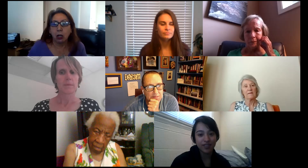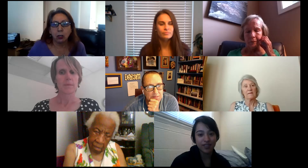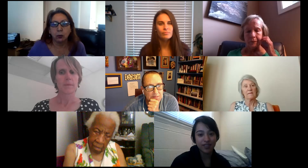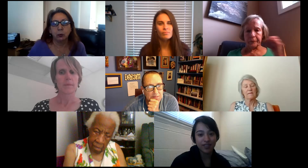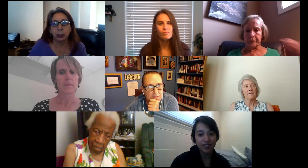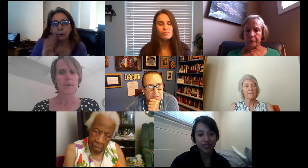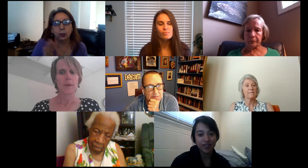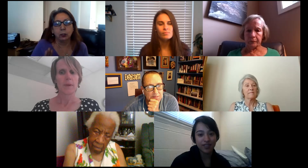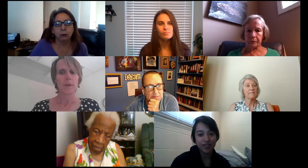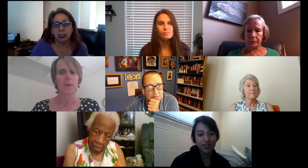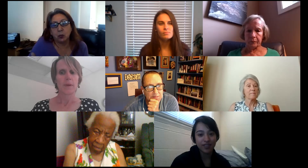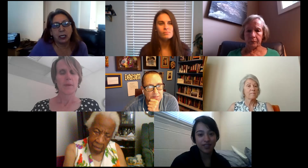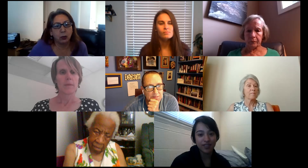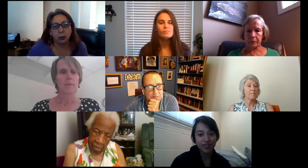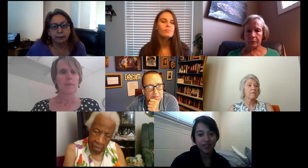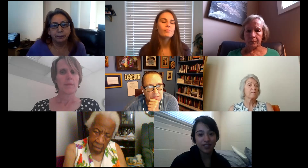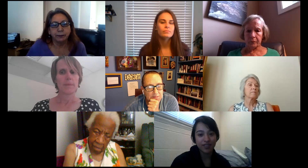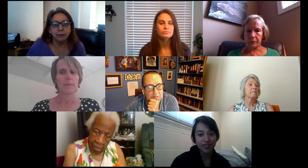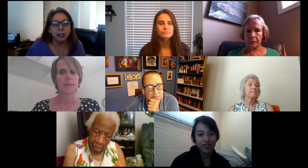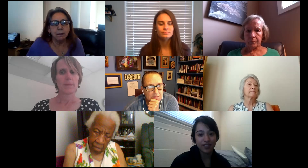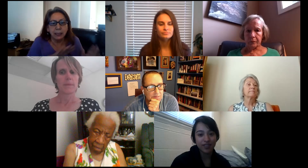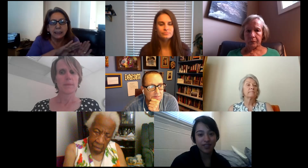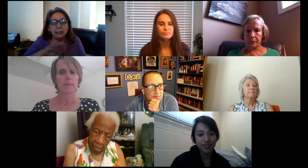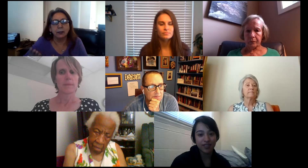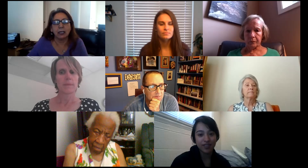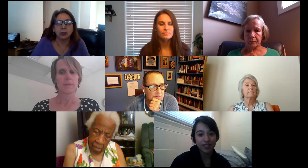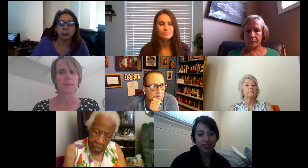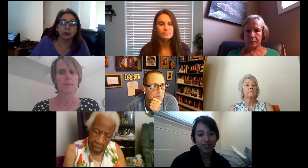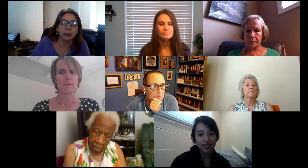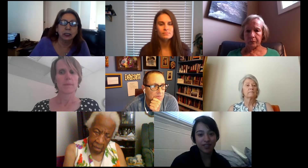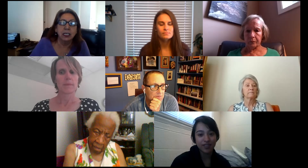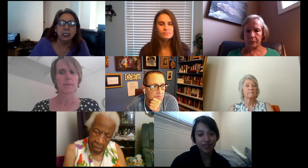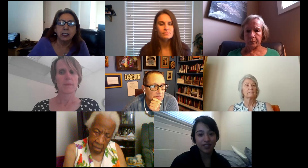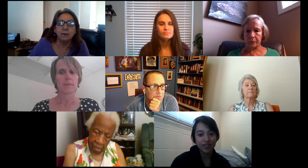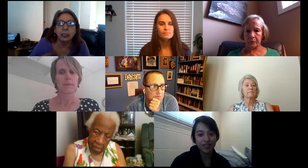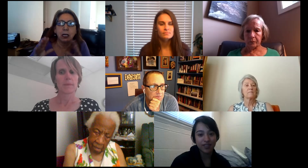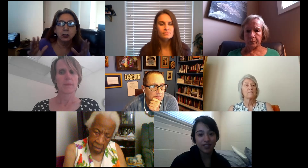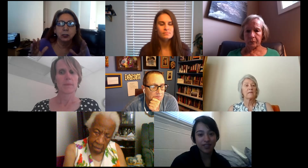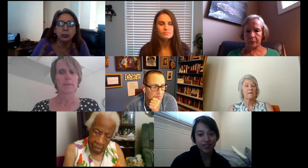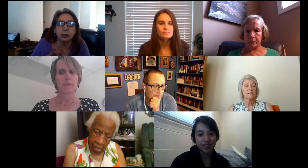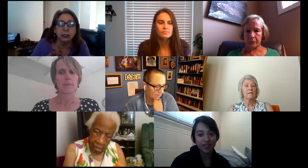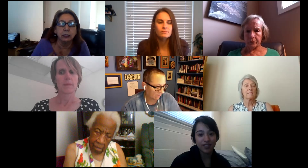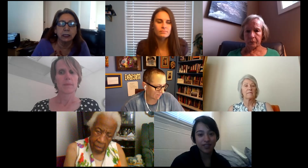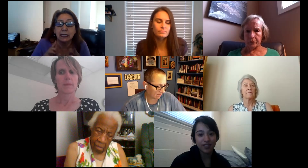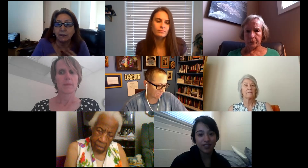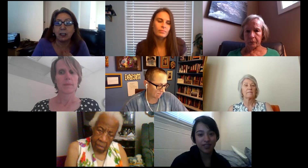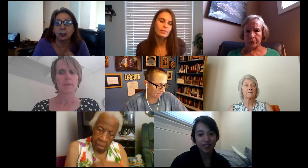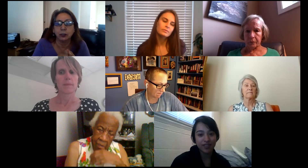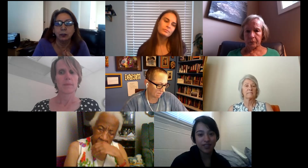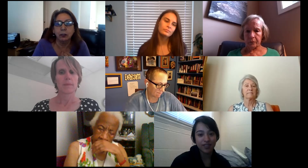talk or were never learned, didn't want to learn. But that's another culture. There's different cultures. There's a deaf culture with